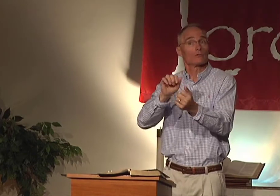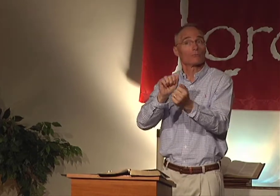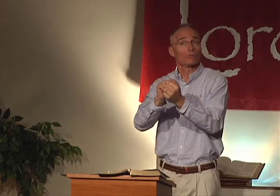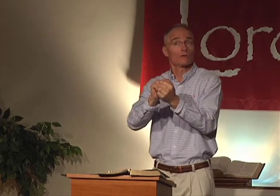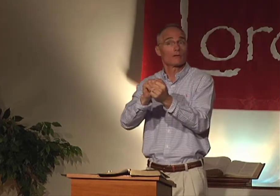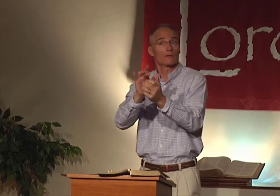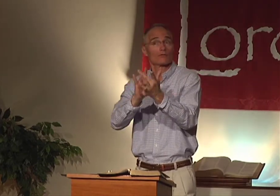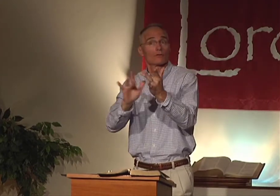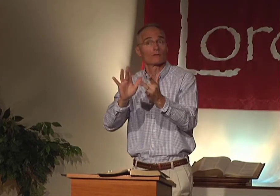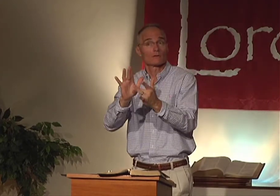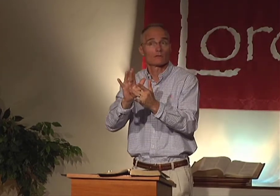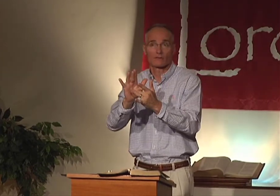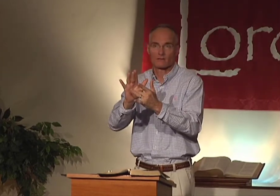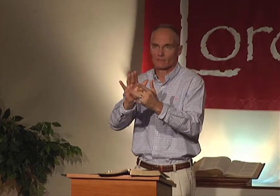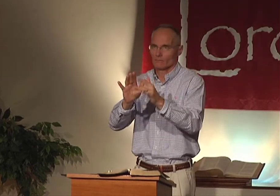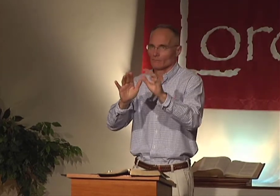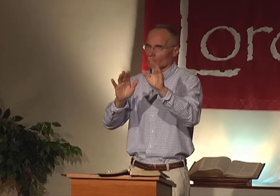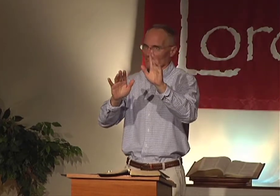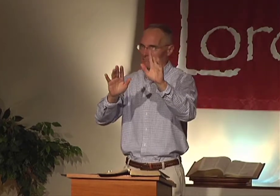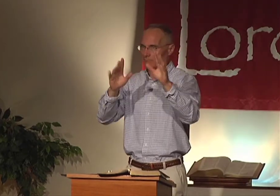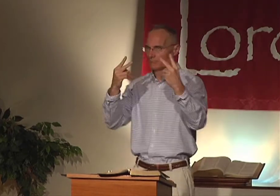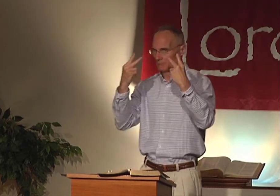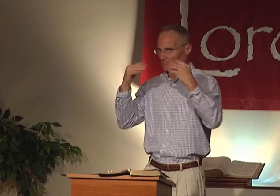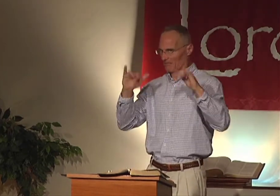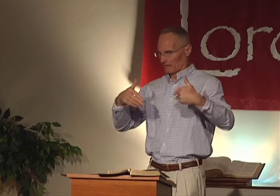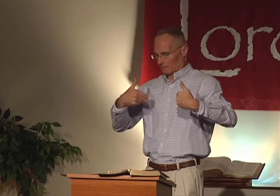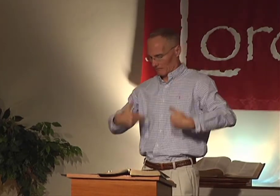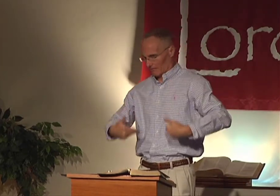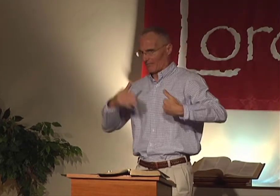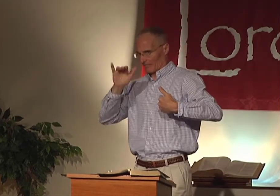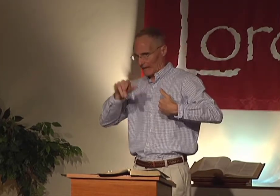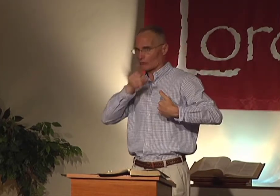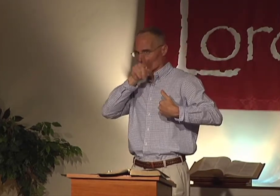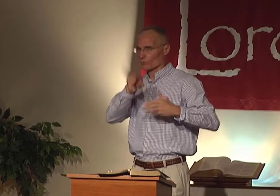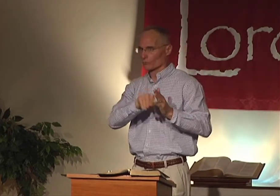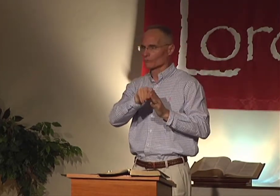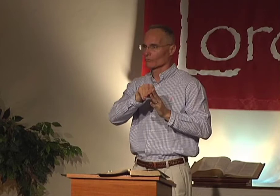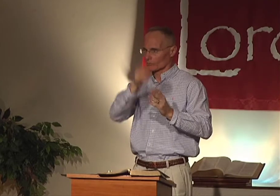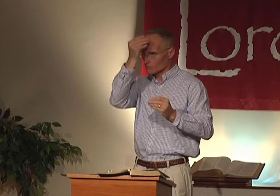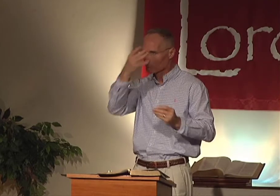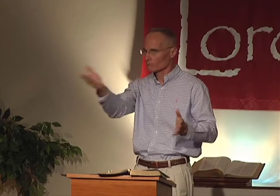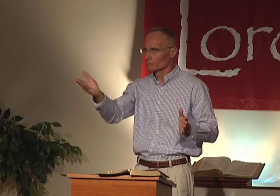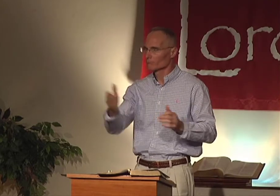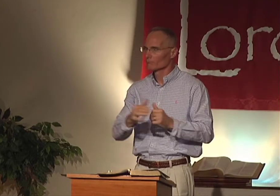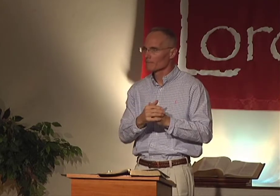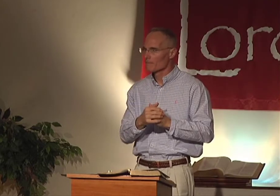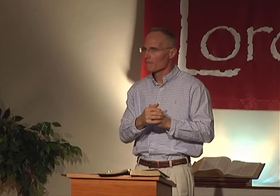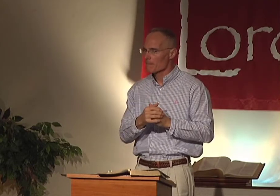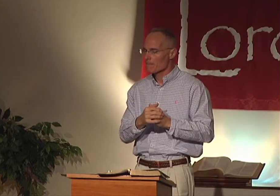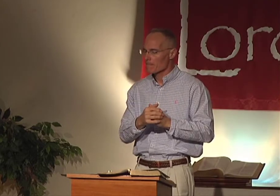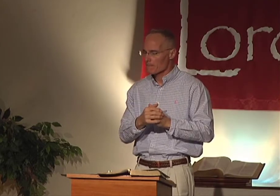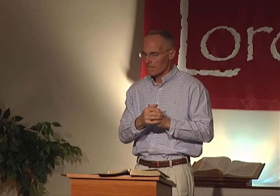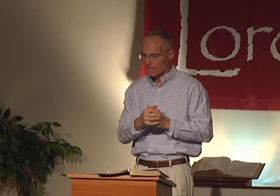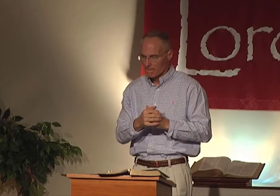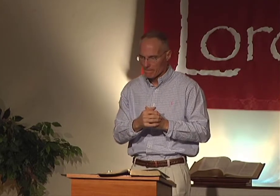Oh, their relationship with Jesus? Look, that's true maturity. Yeah.